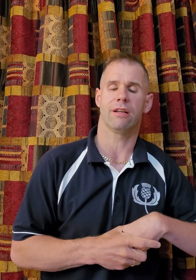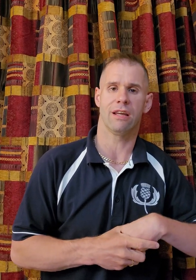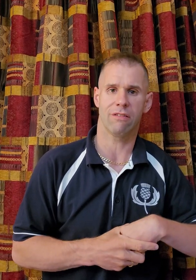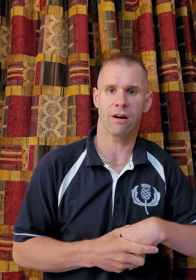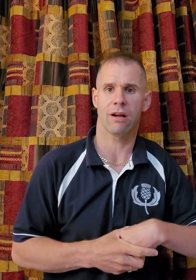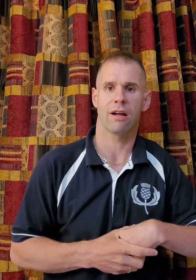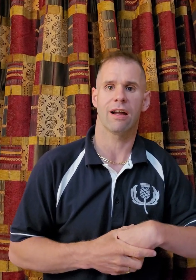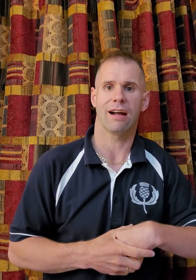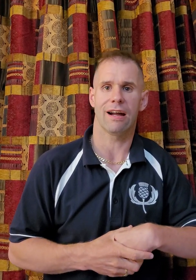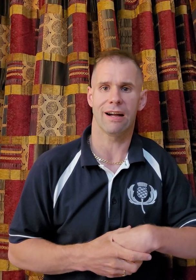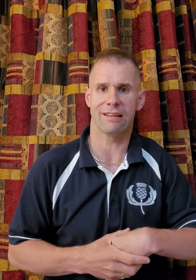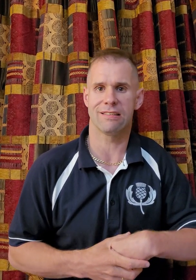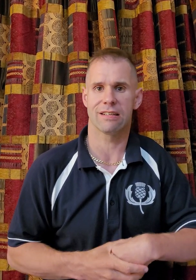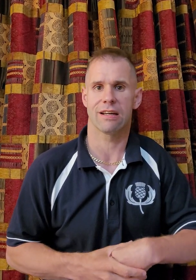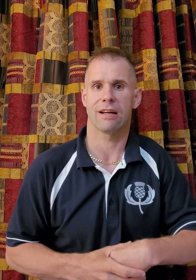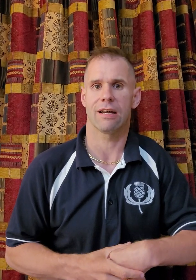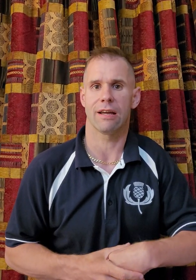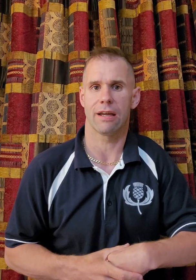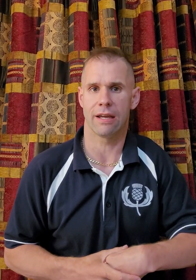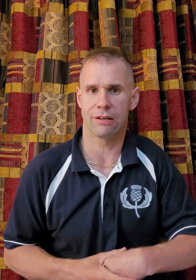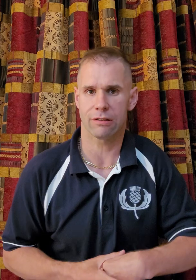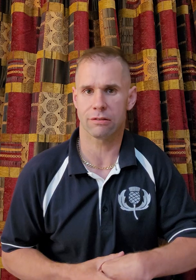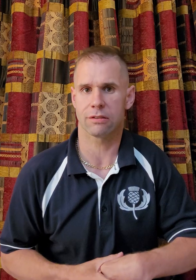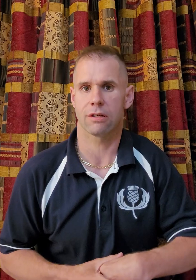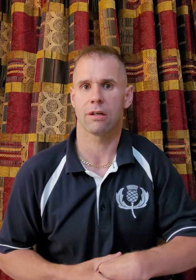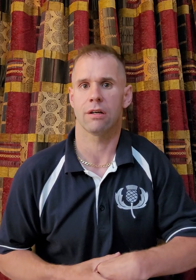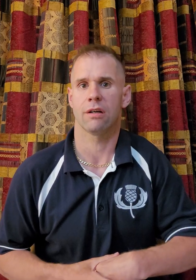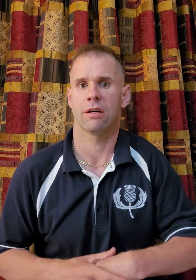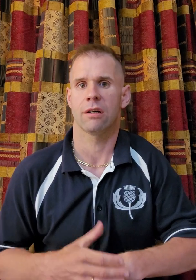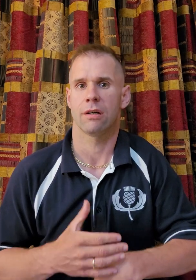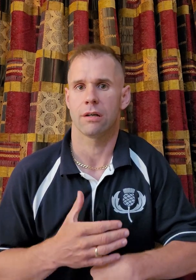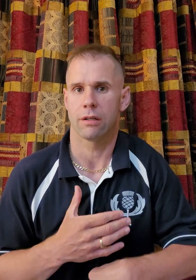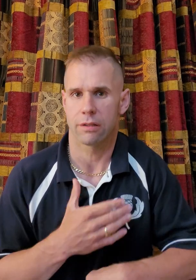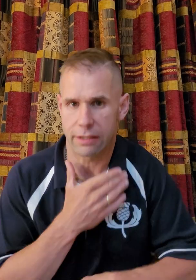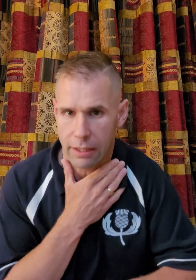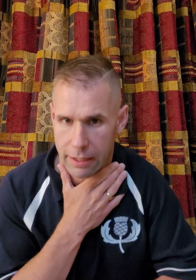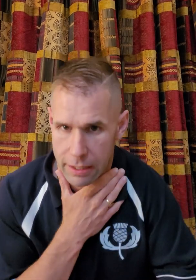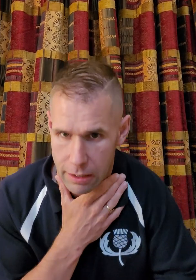never, as angels die.